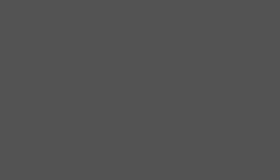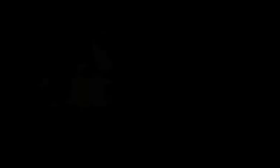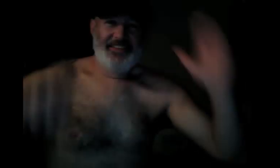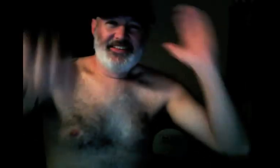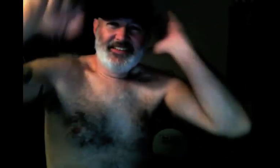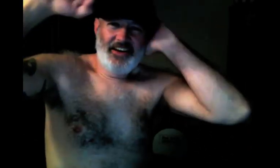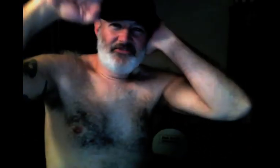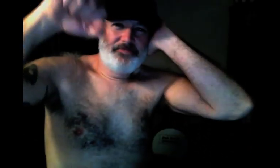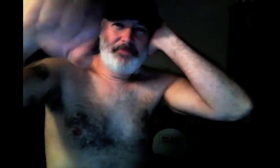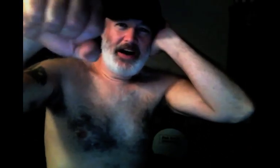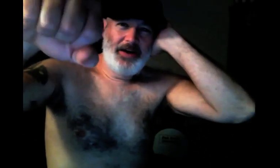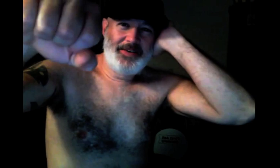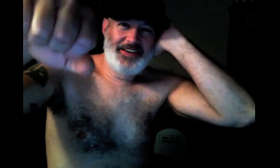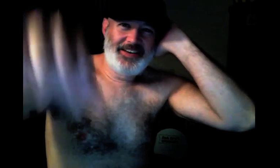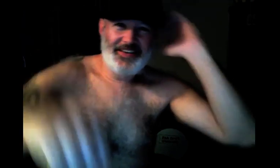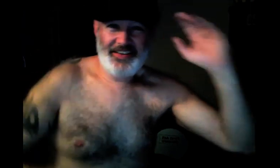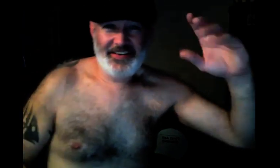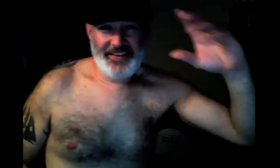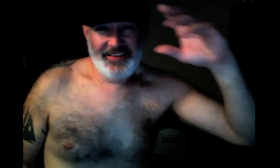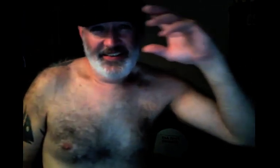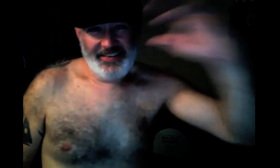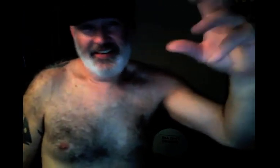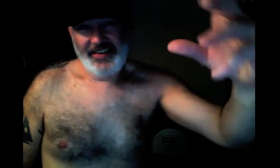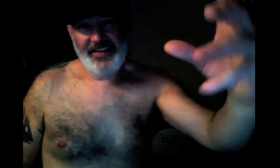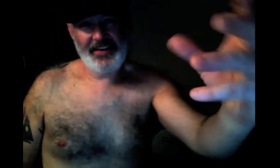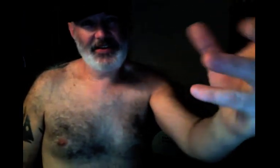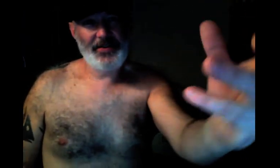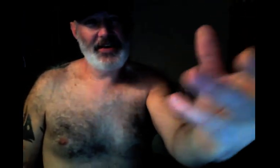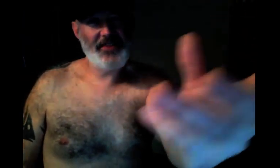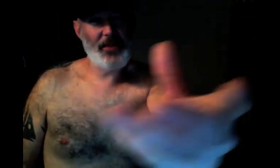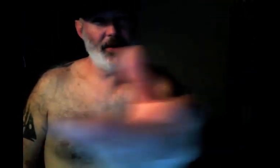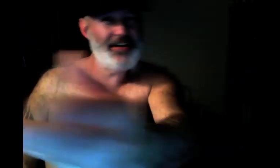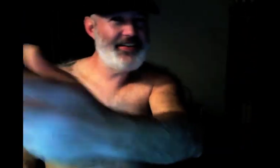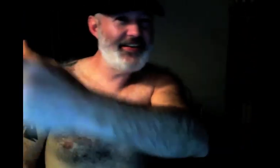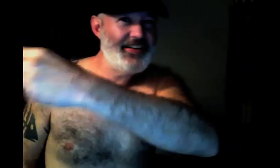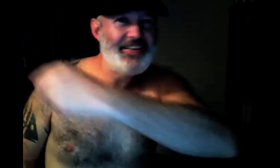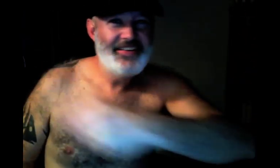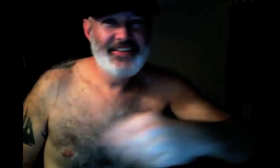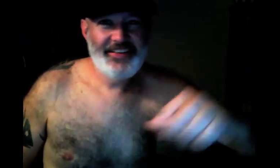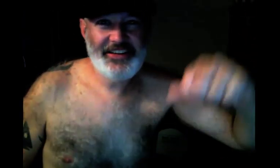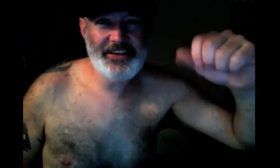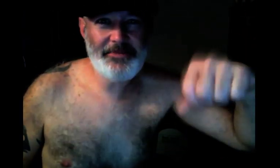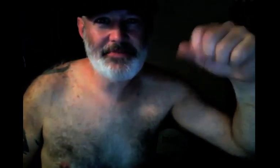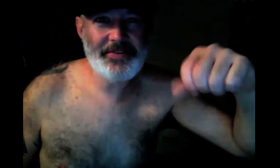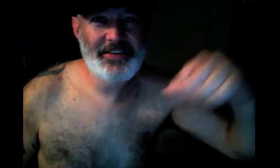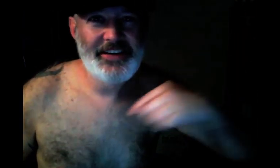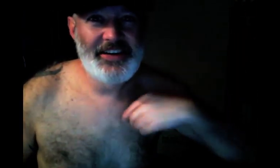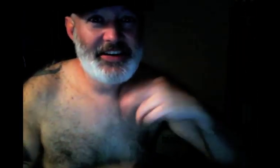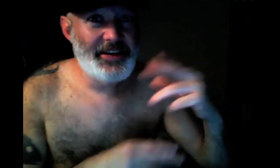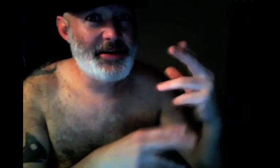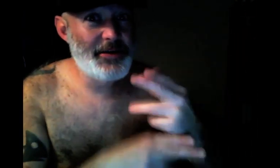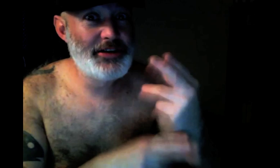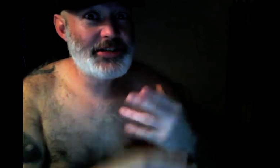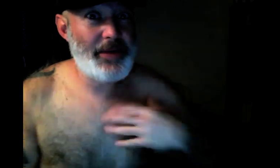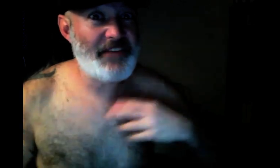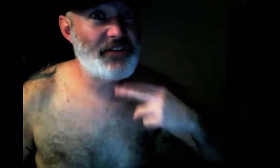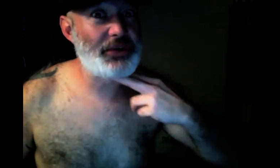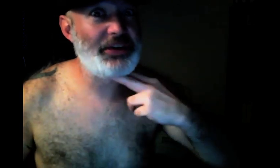Stuff Power! Hello everyone! Yep, I'm using my thoughts.